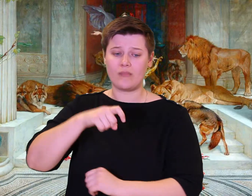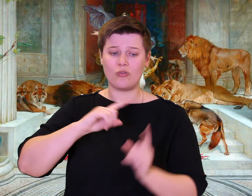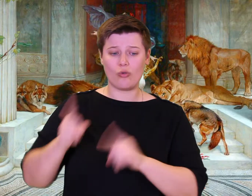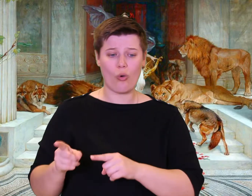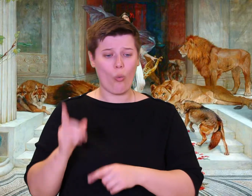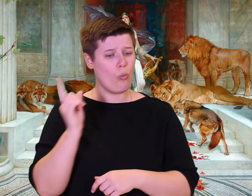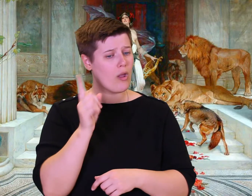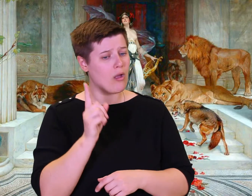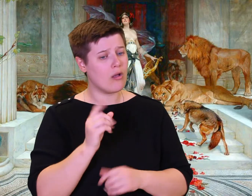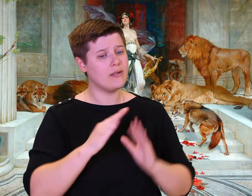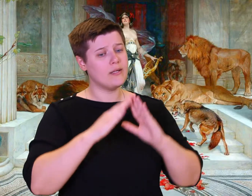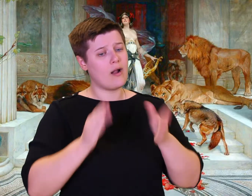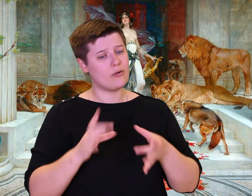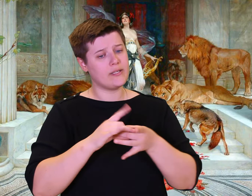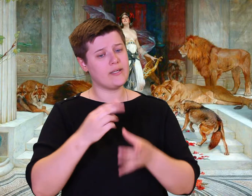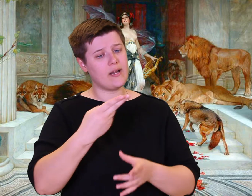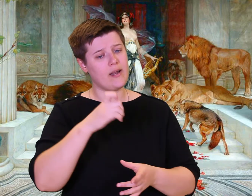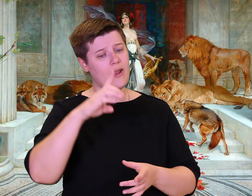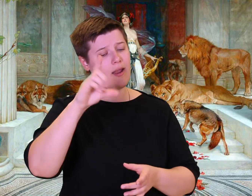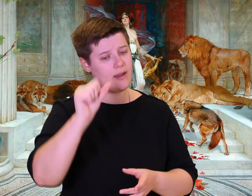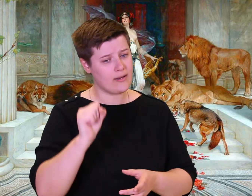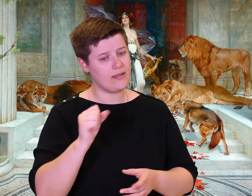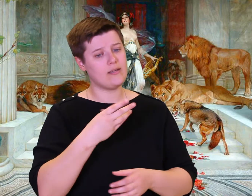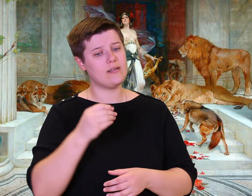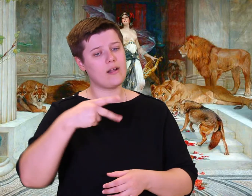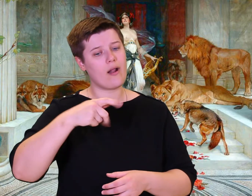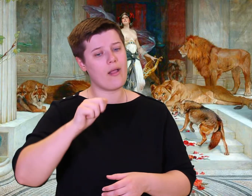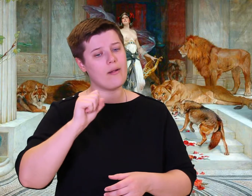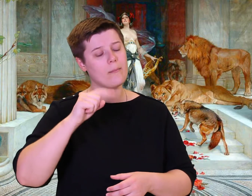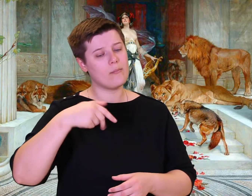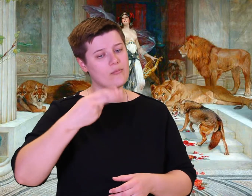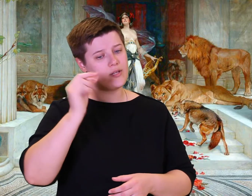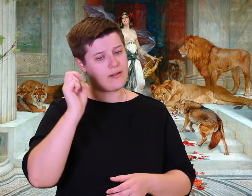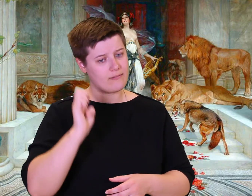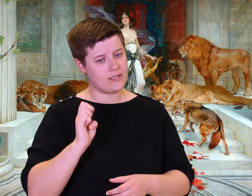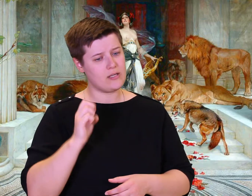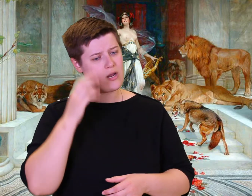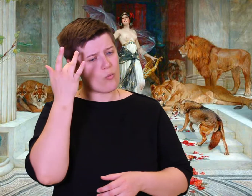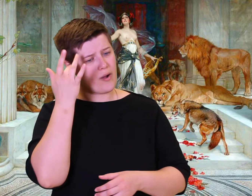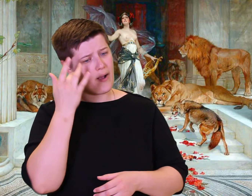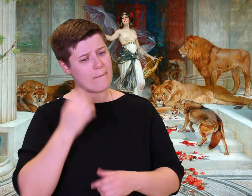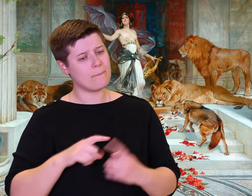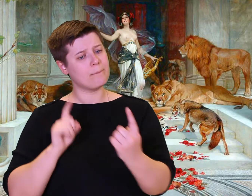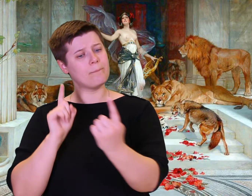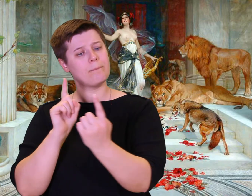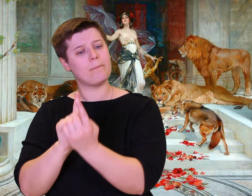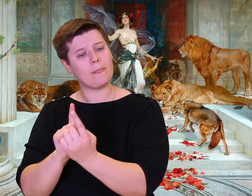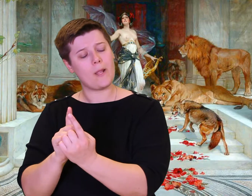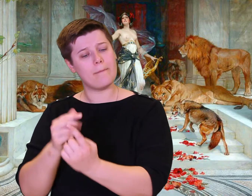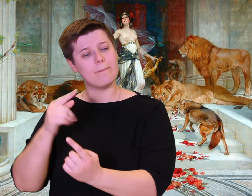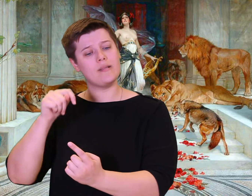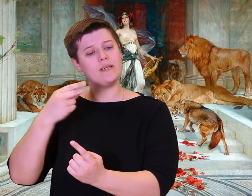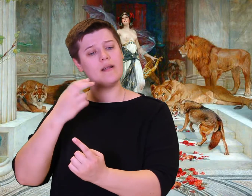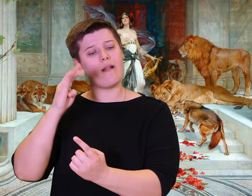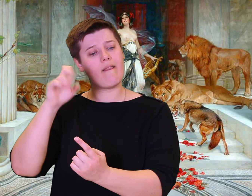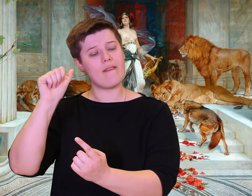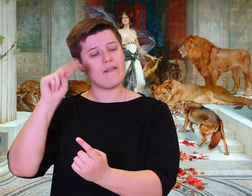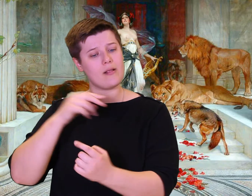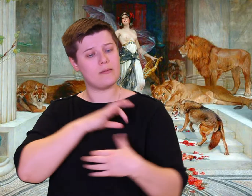and called my men. I stood beside each one and roused them with my words. Wake up!